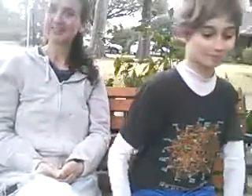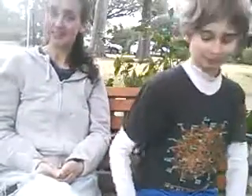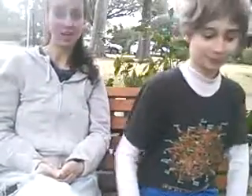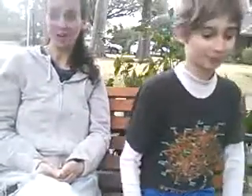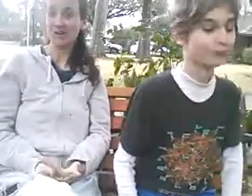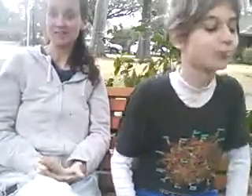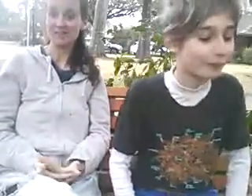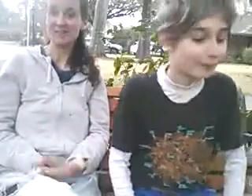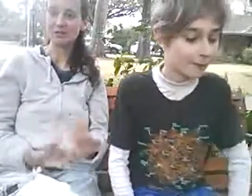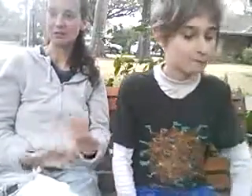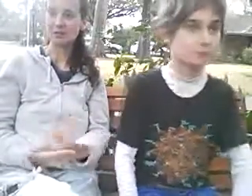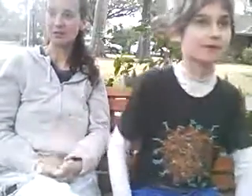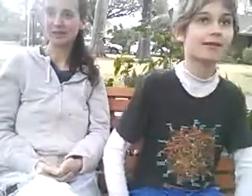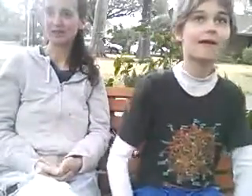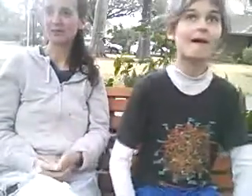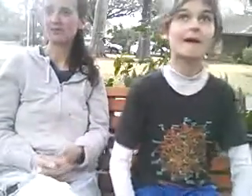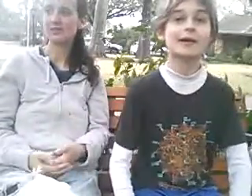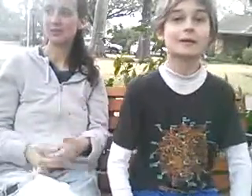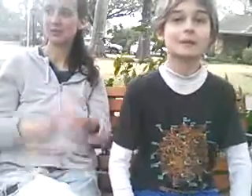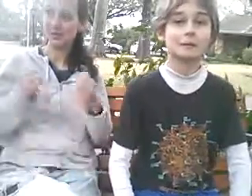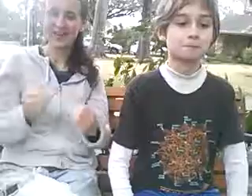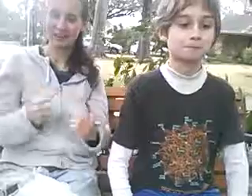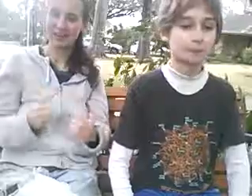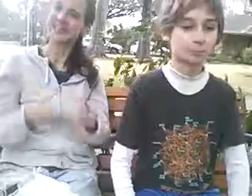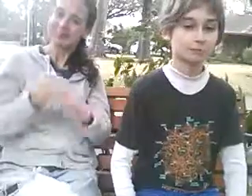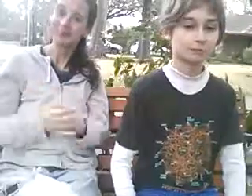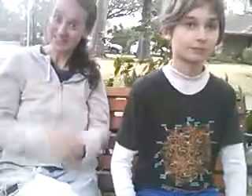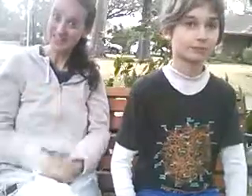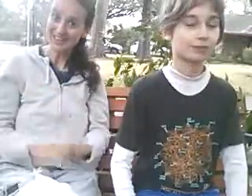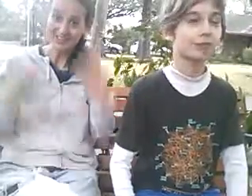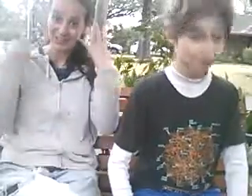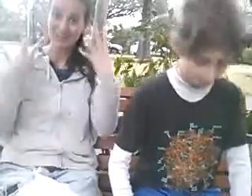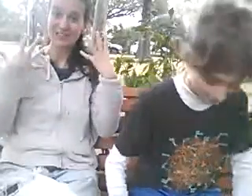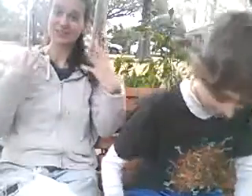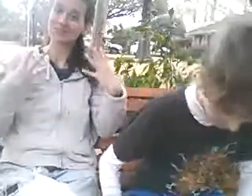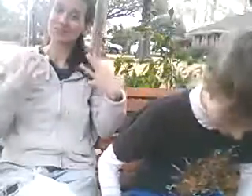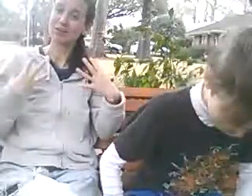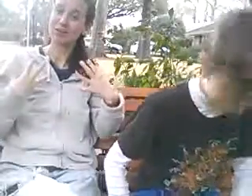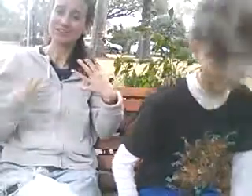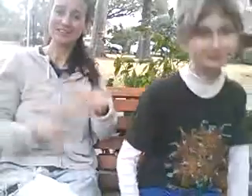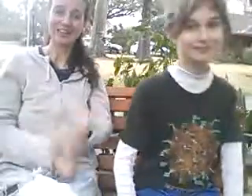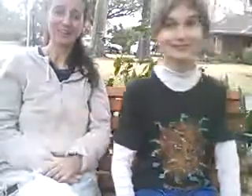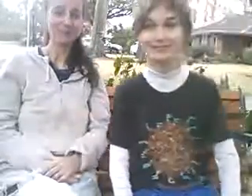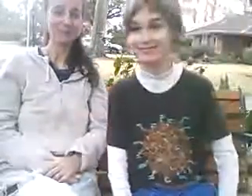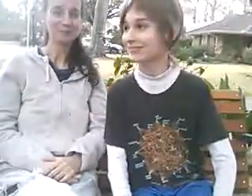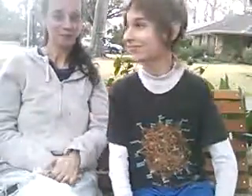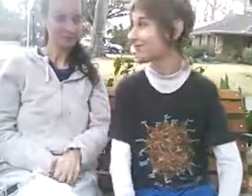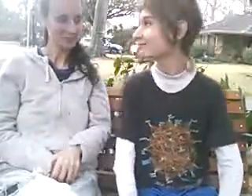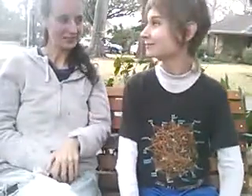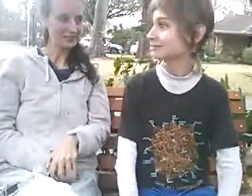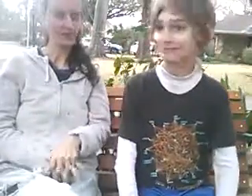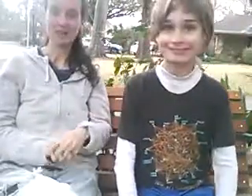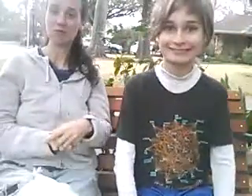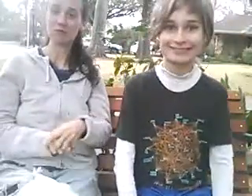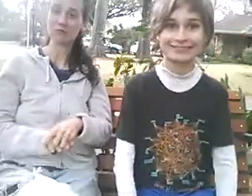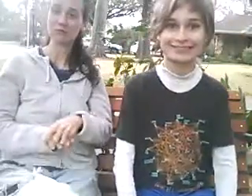or no, and so he would communicate. So it was, if we get it right, he'd be like, yeah, and his face would get all excited. And so that's how we were able to